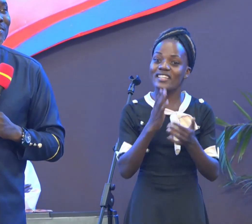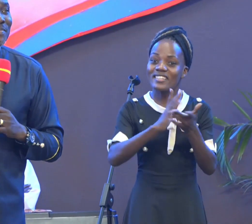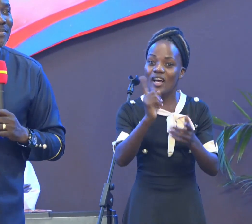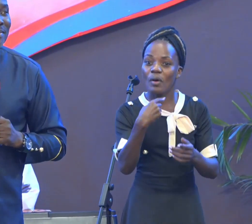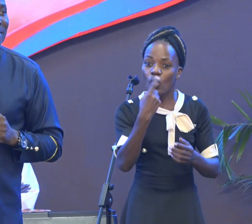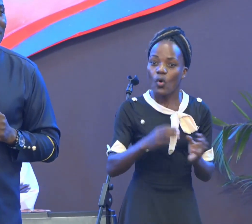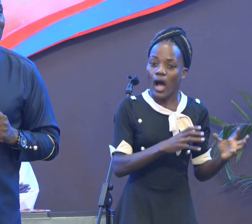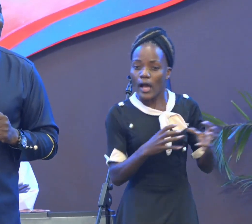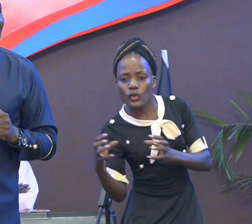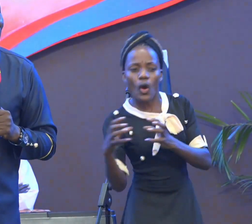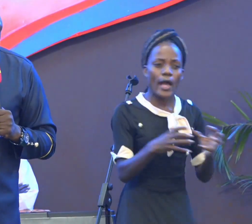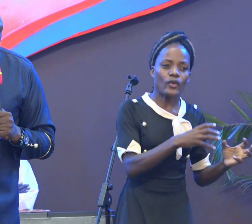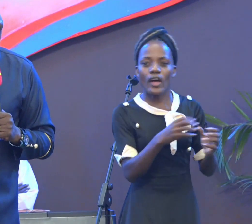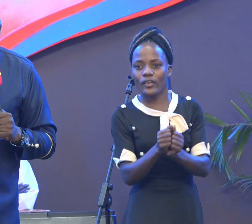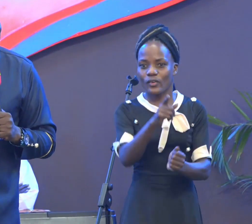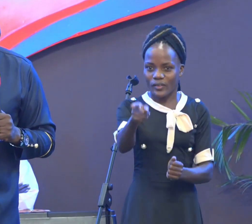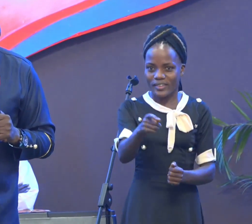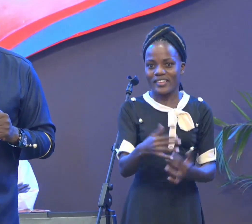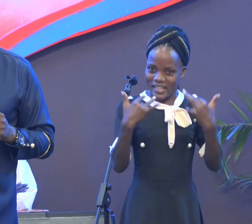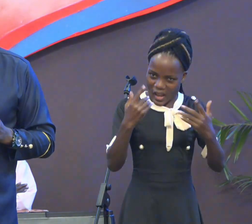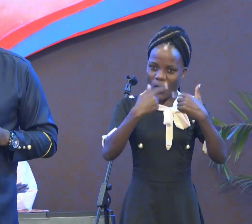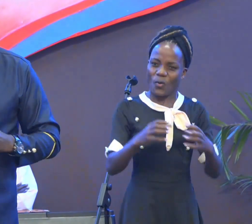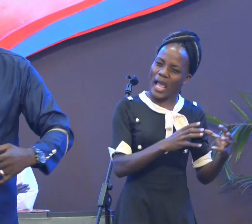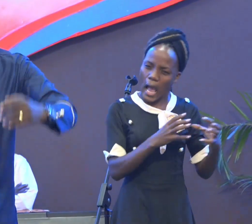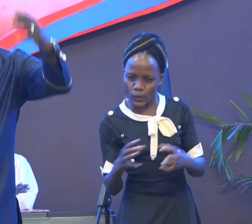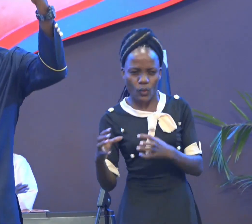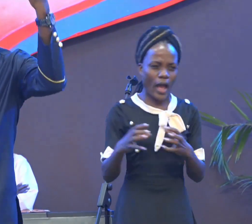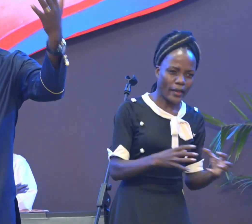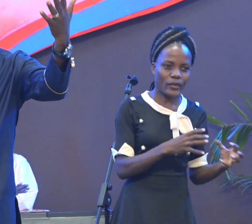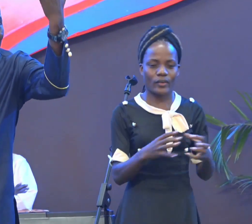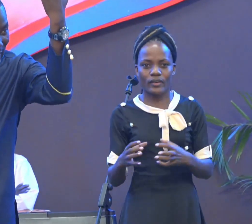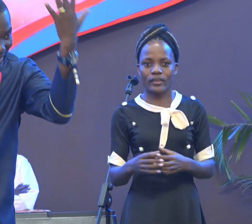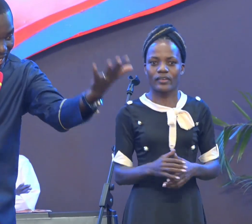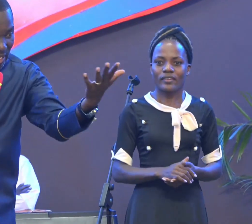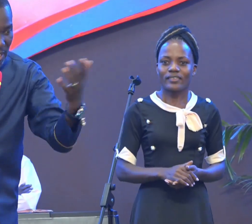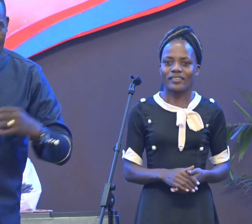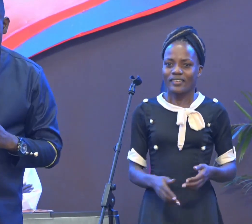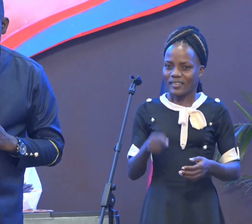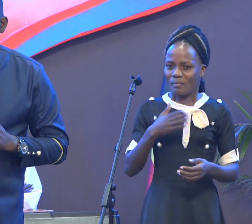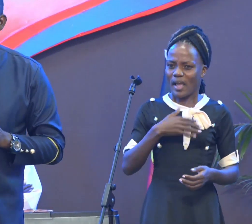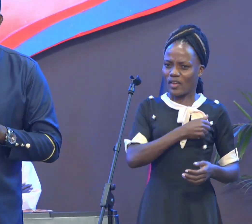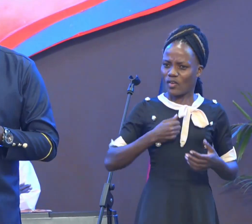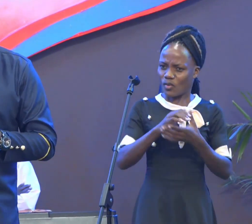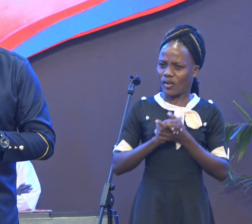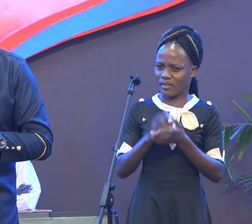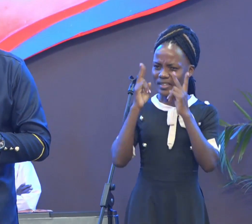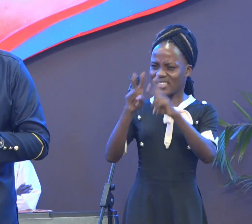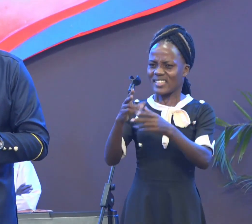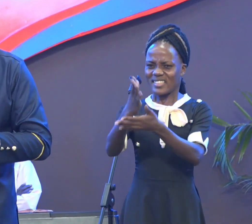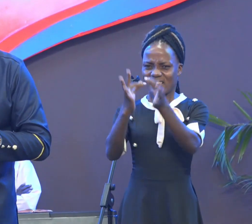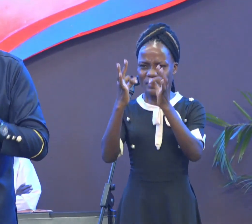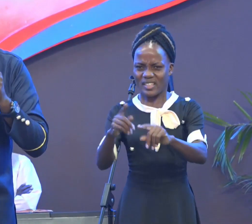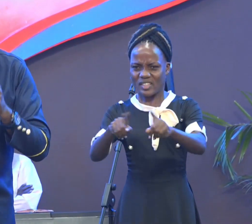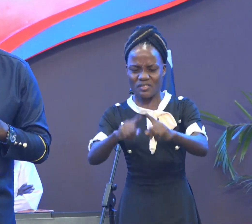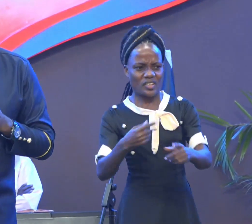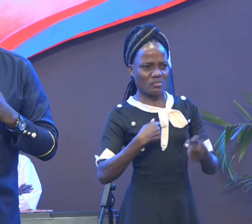need one who makes you agile. Katufetu bikayaniramu. Now for us, we agile. Abiraba bwati. She sees it them like this. Abiraba bwenti. And